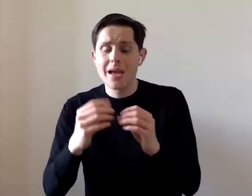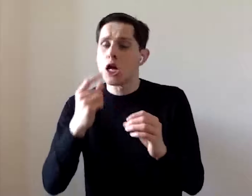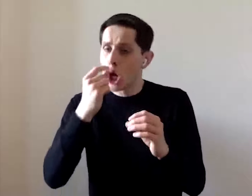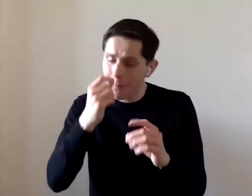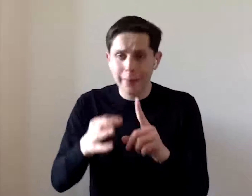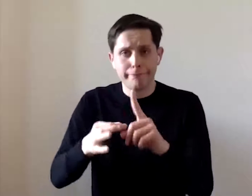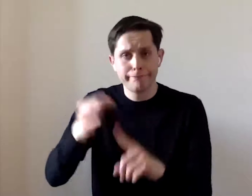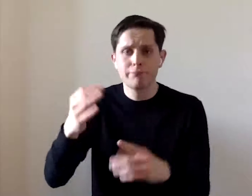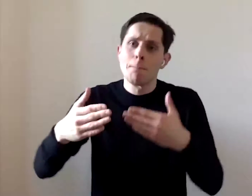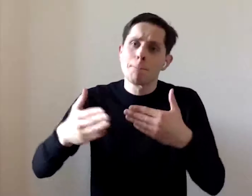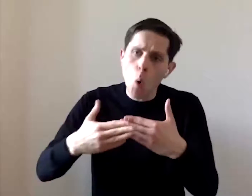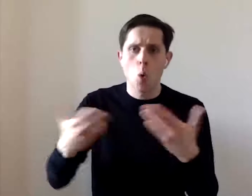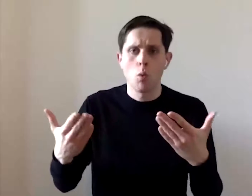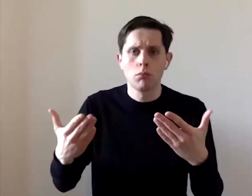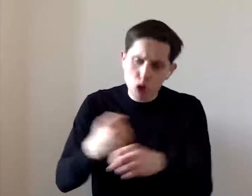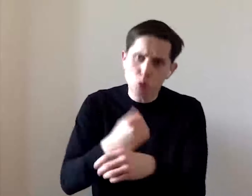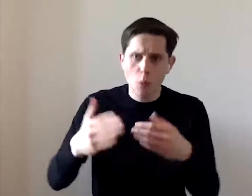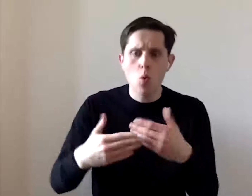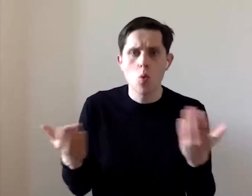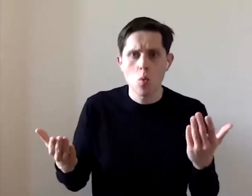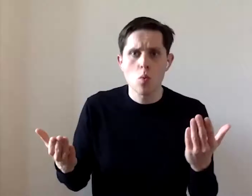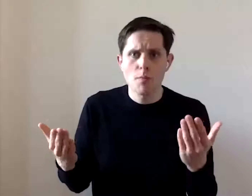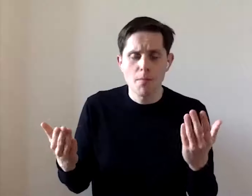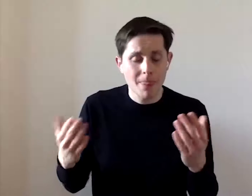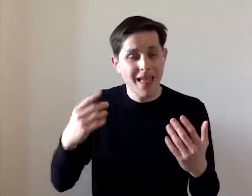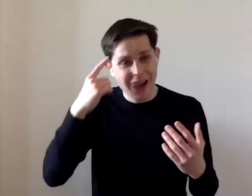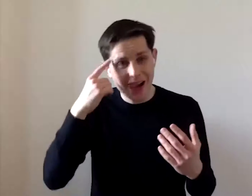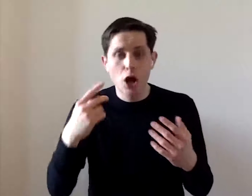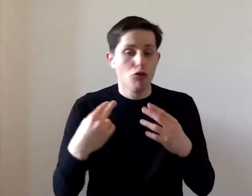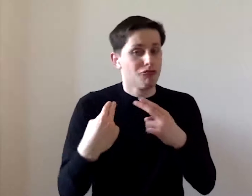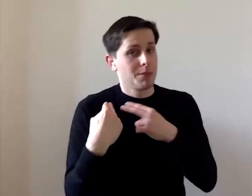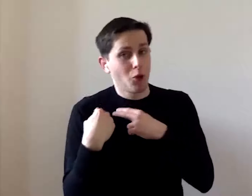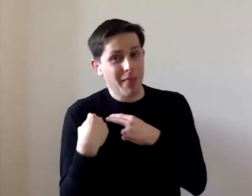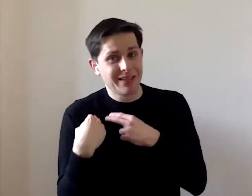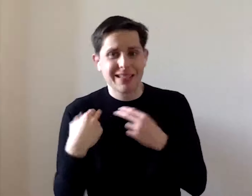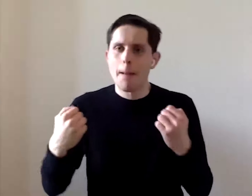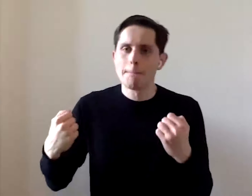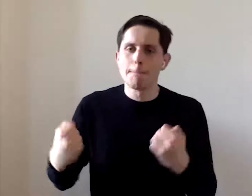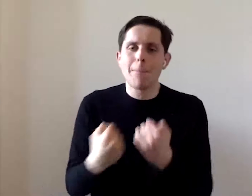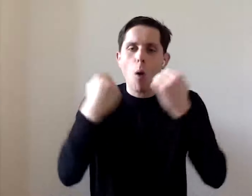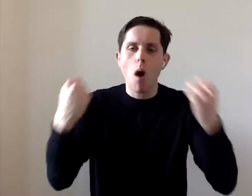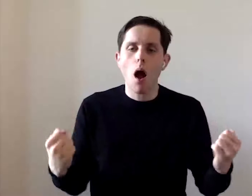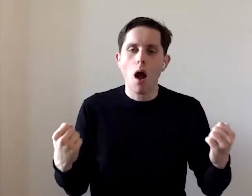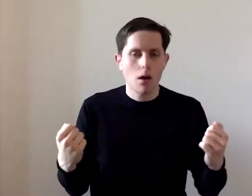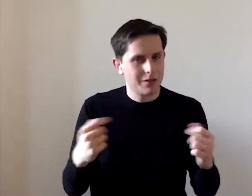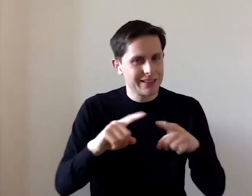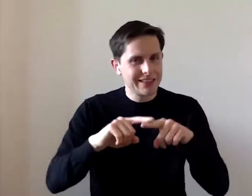I think RIBA and ARB have a lot of potential to do a lot more. I would say, I think there is a difference between saying who has